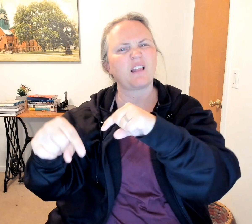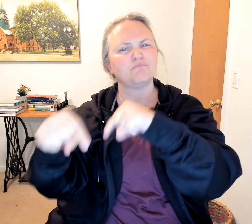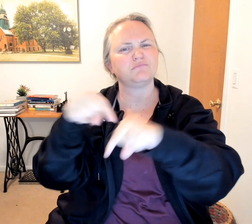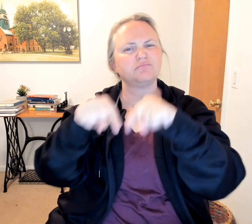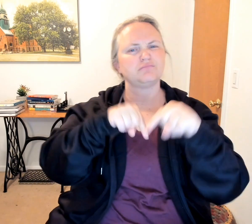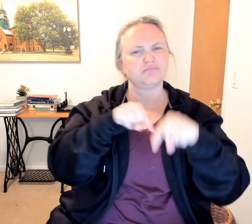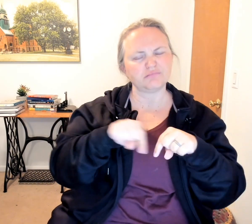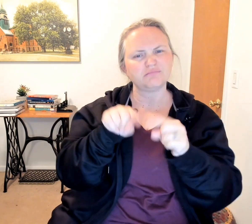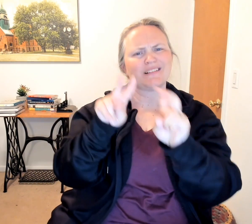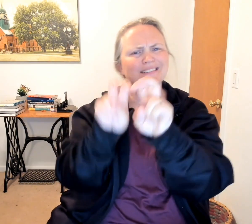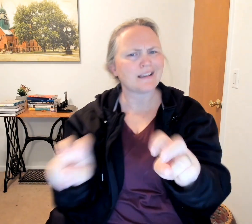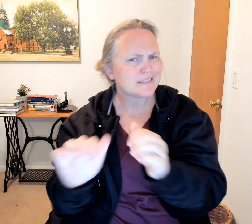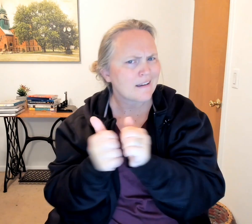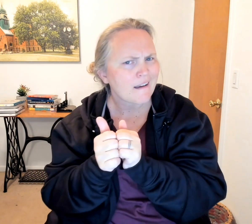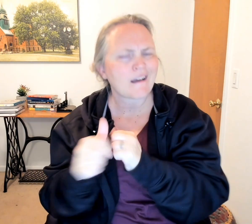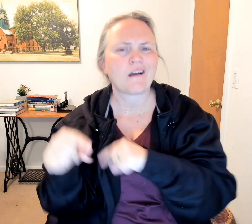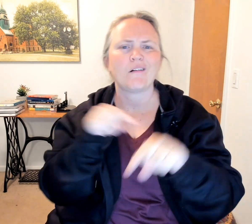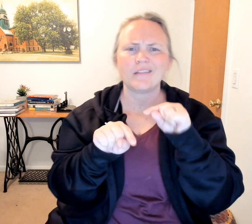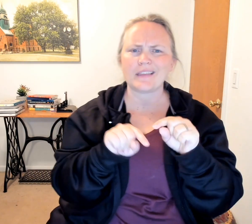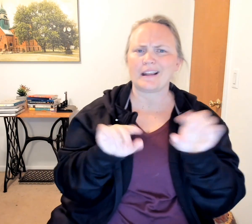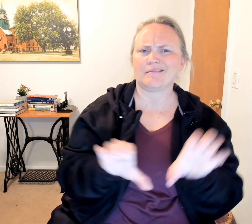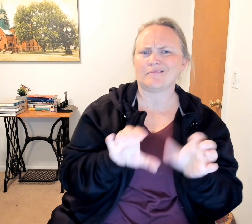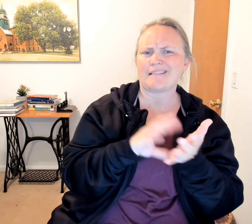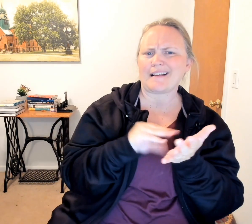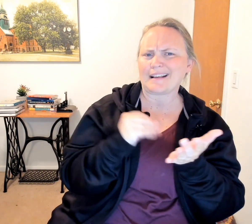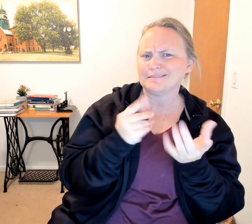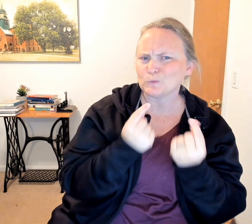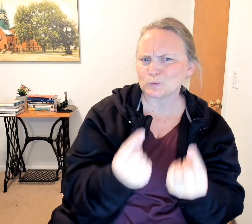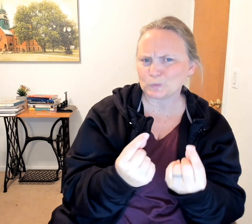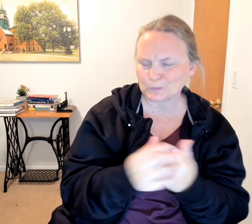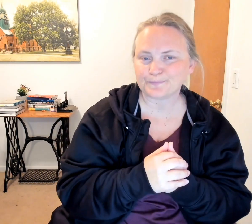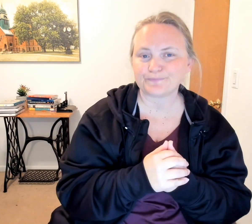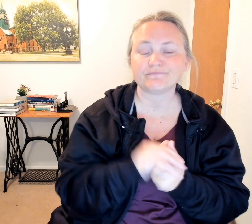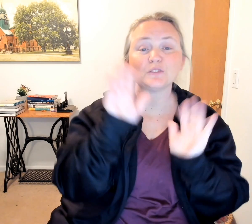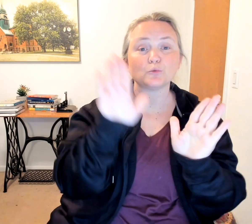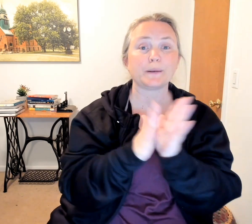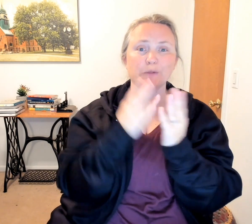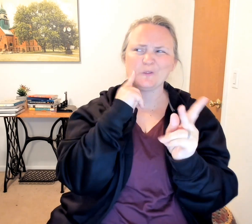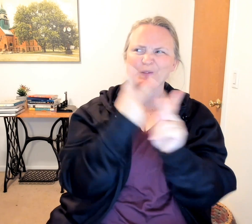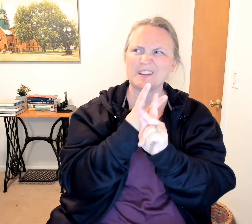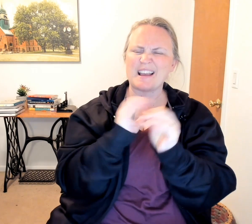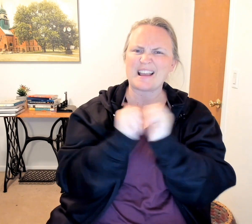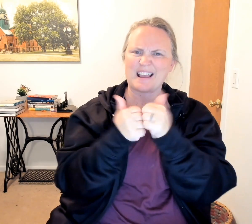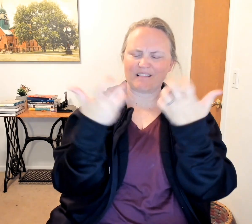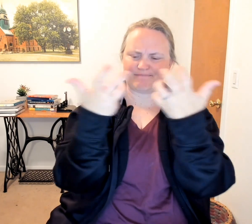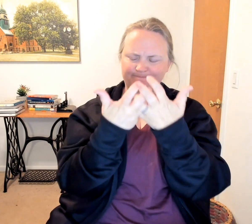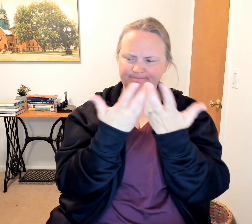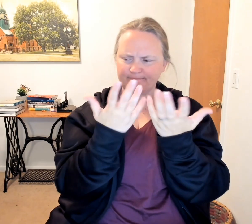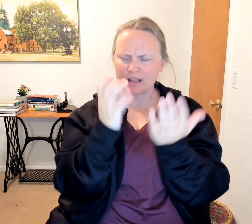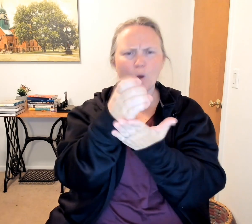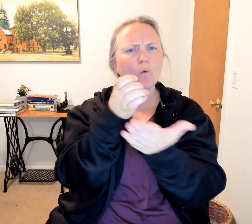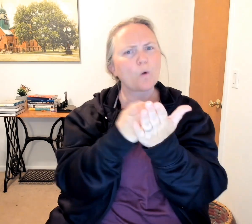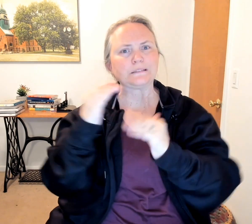from there to build assessment practices and then actual learning activities. Great book for understanding how to fit